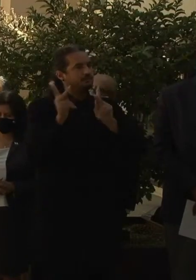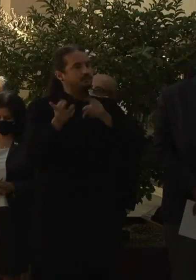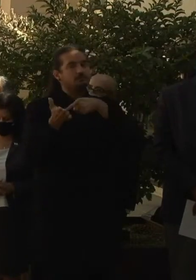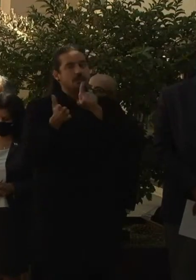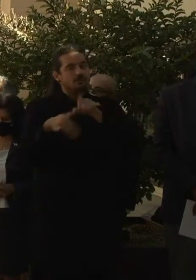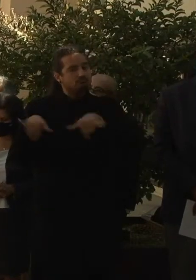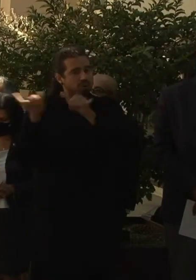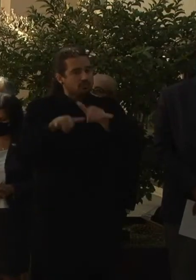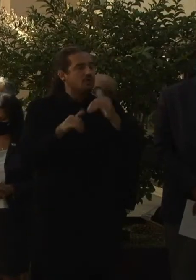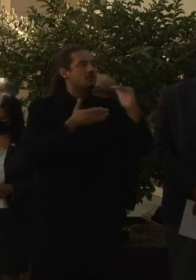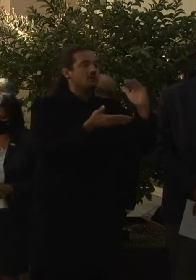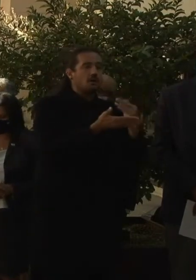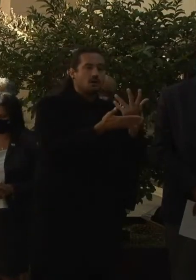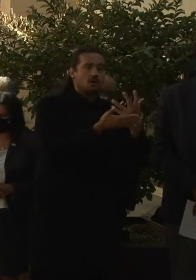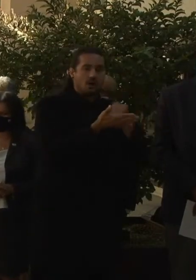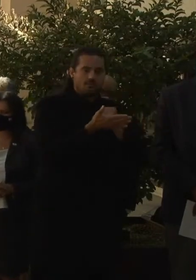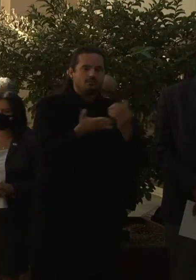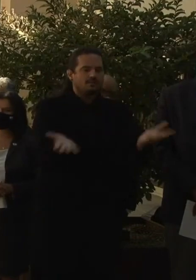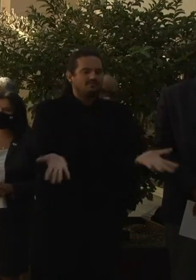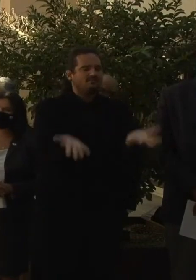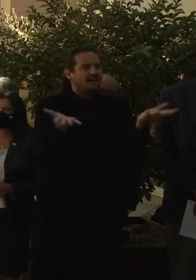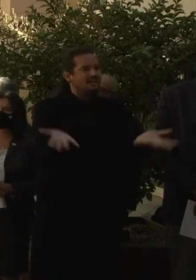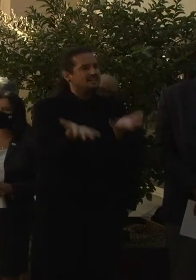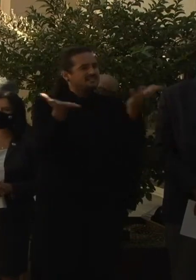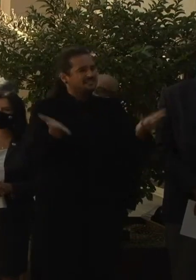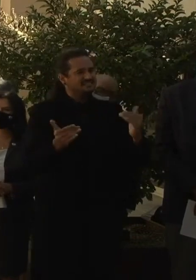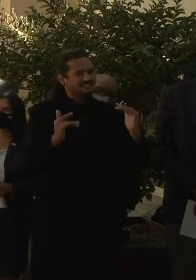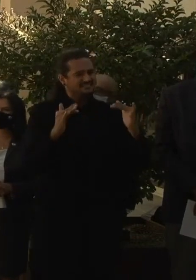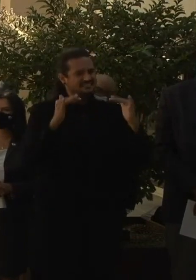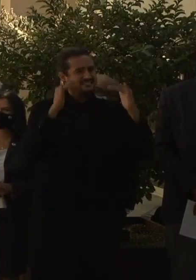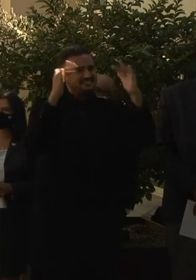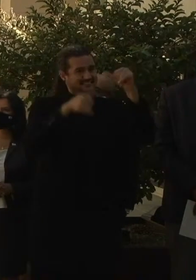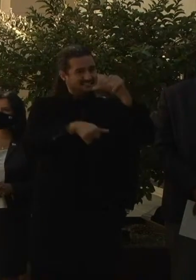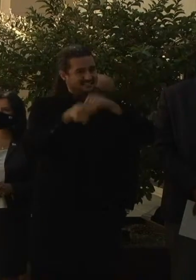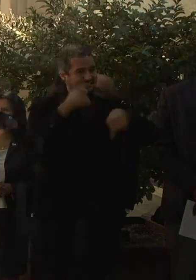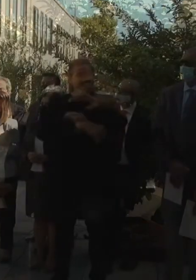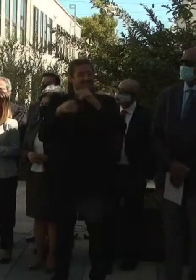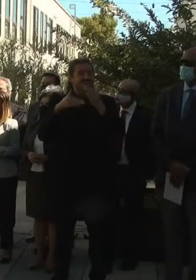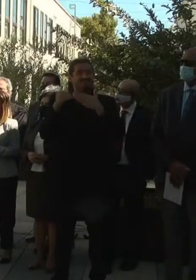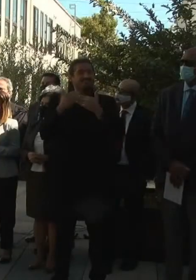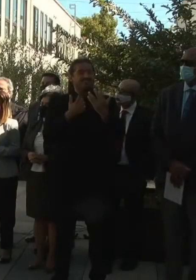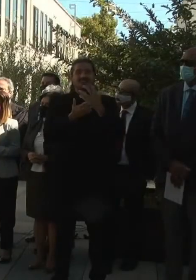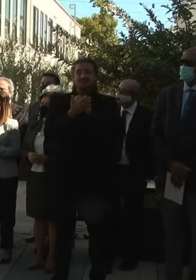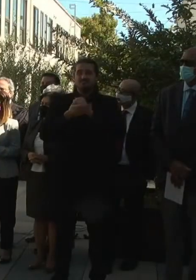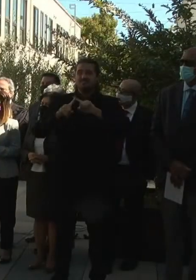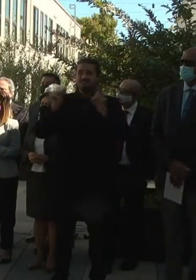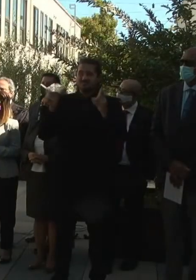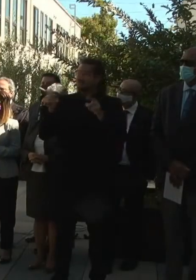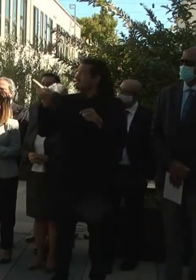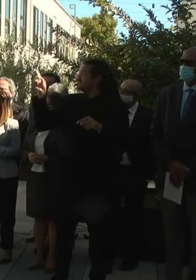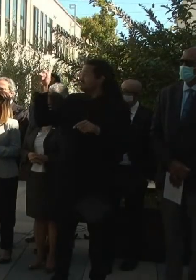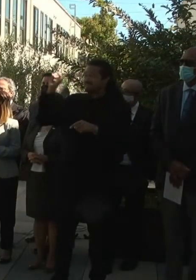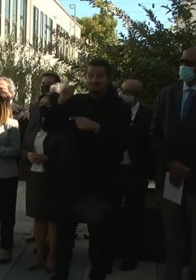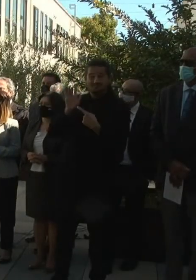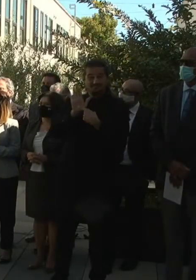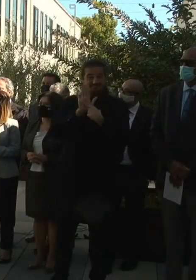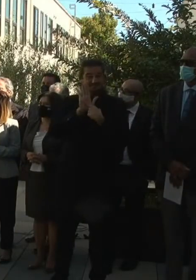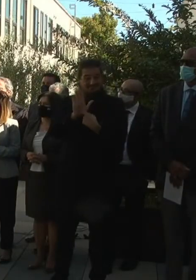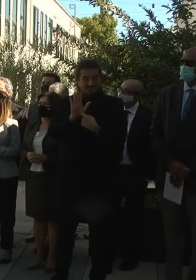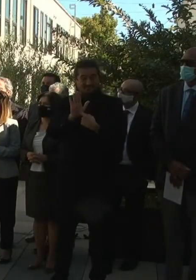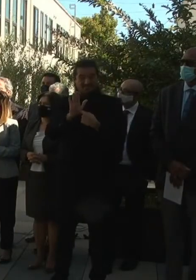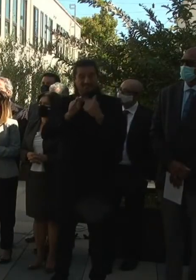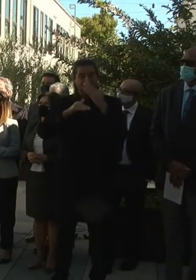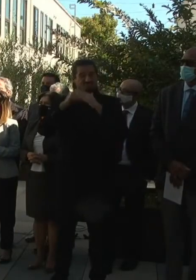units, demonstrably advances that cause. And I think that cause builds trust, builds relationships, and builds opportunity for